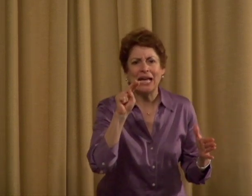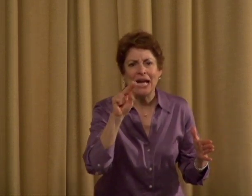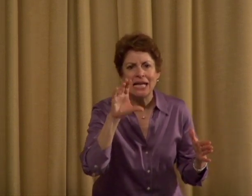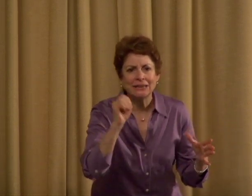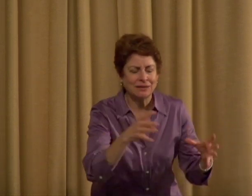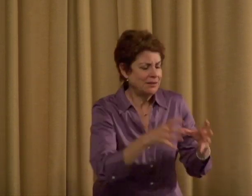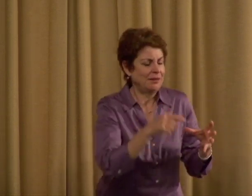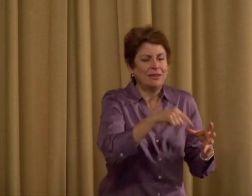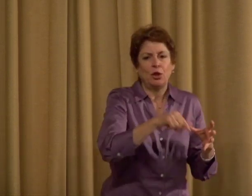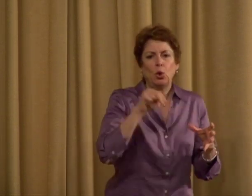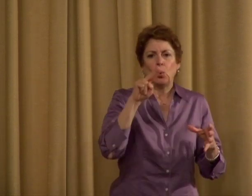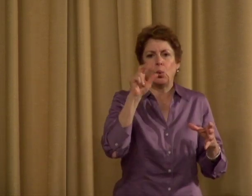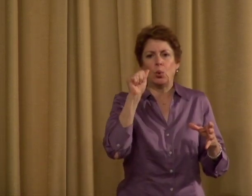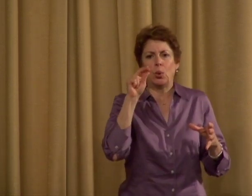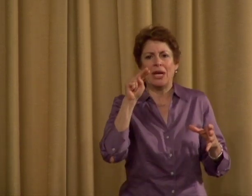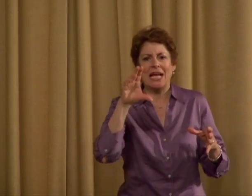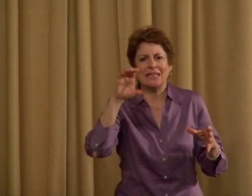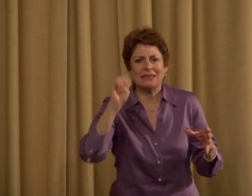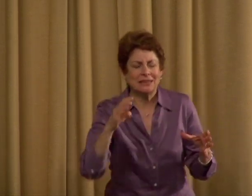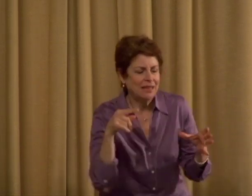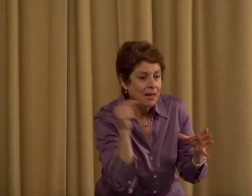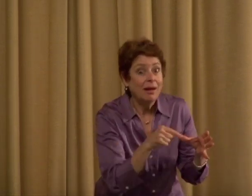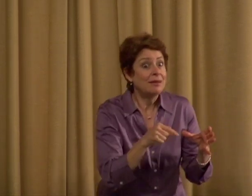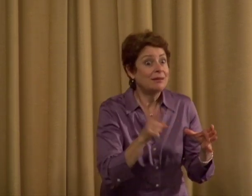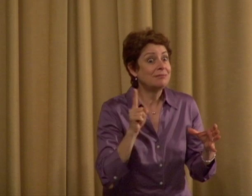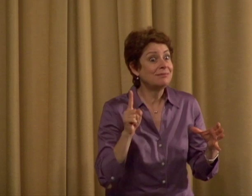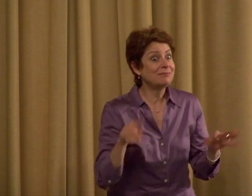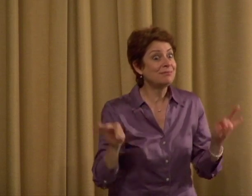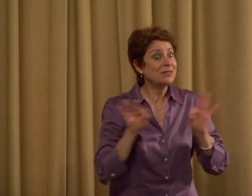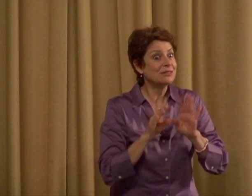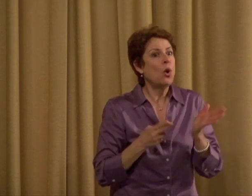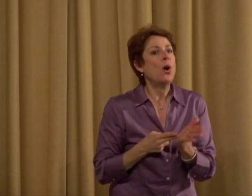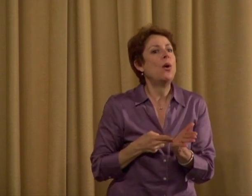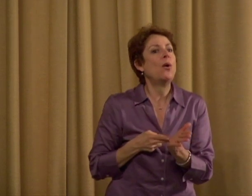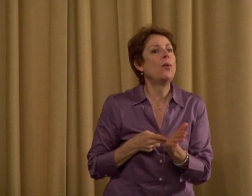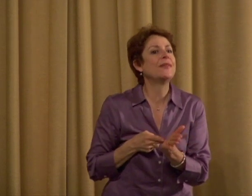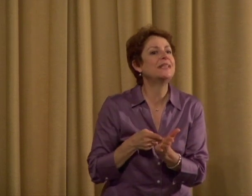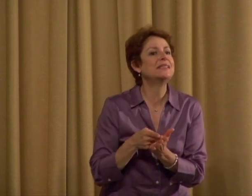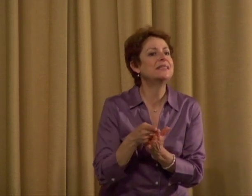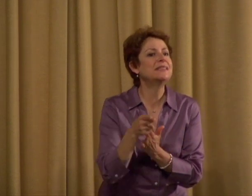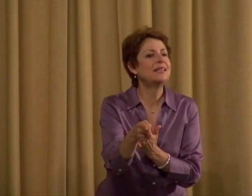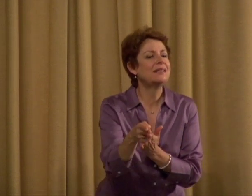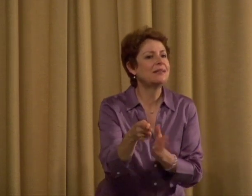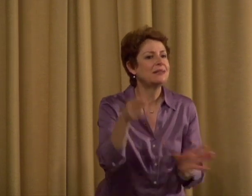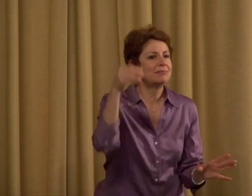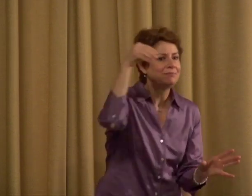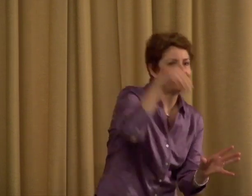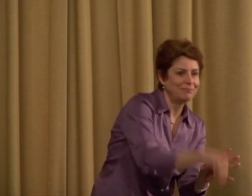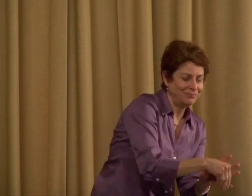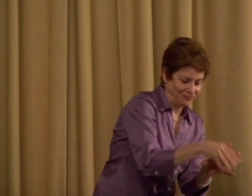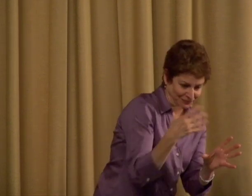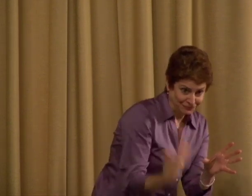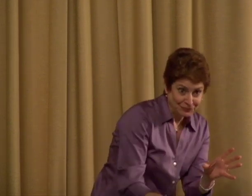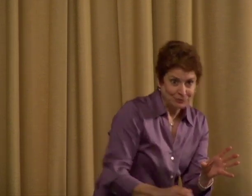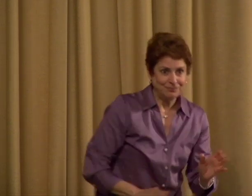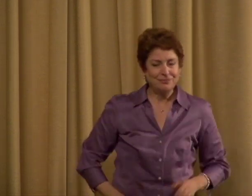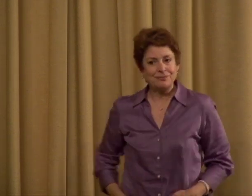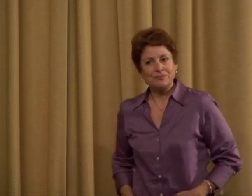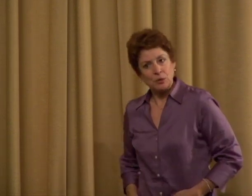So it's like the meat, the nuances, and the authenticity, which is actually the most important